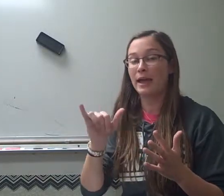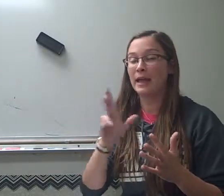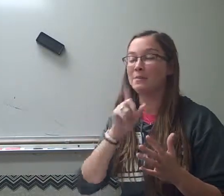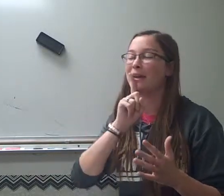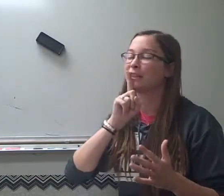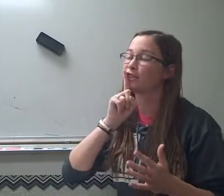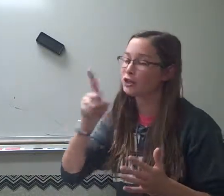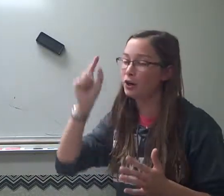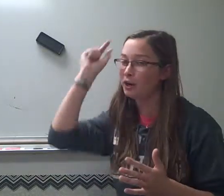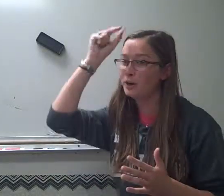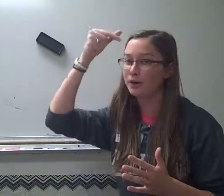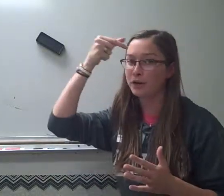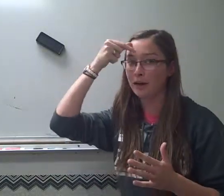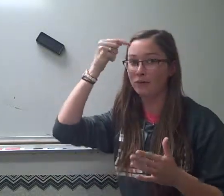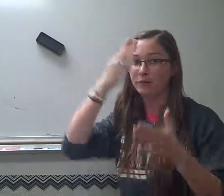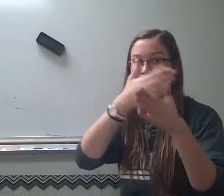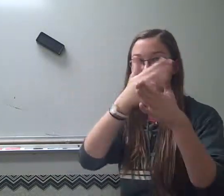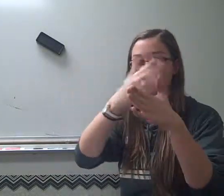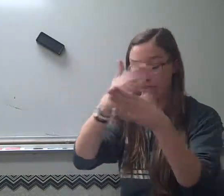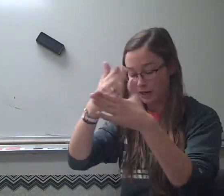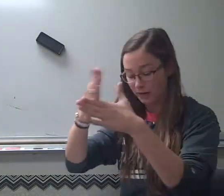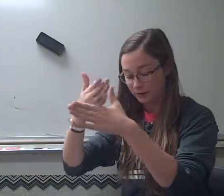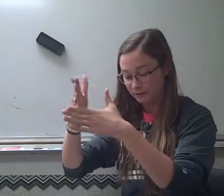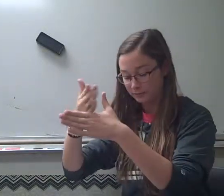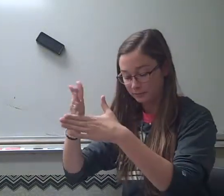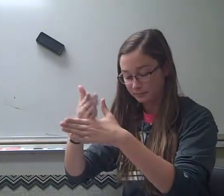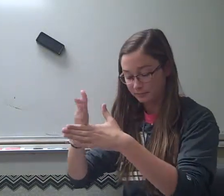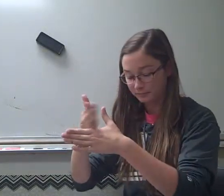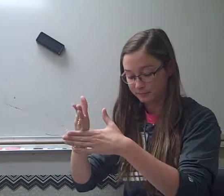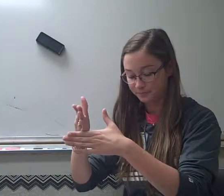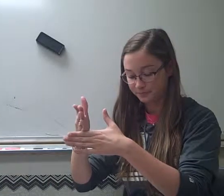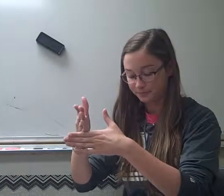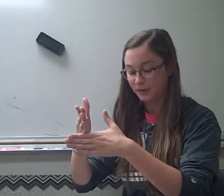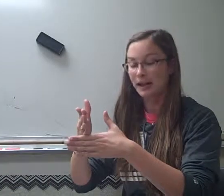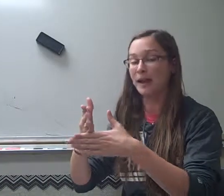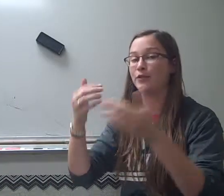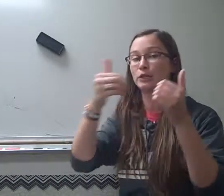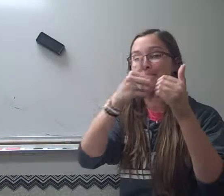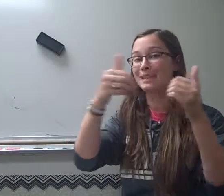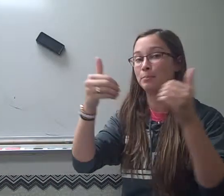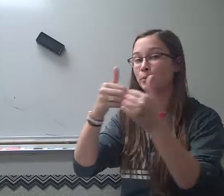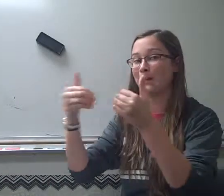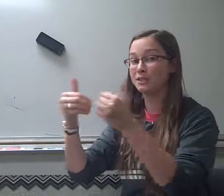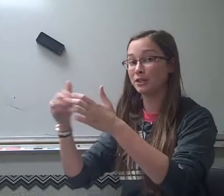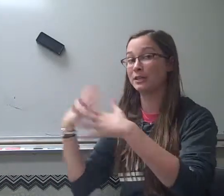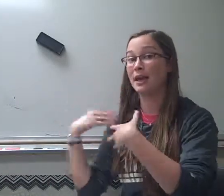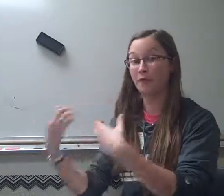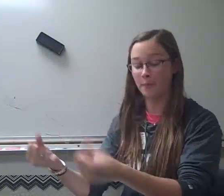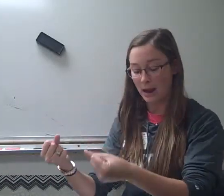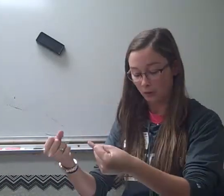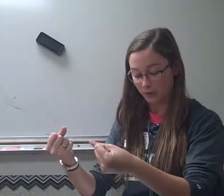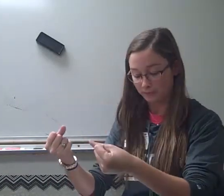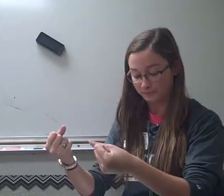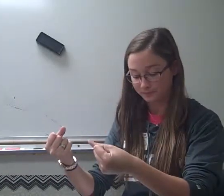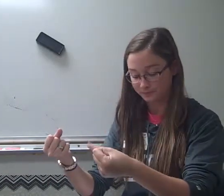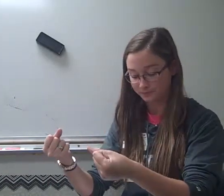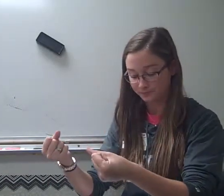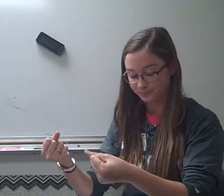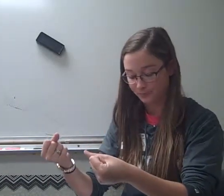They make sure the government is shared and there's separation of power.